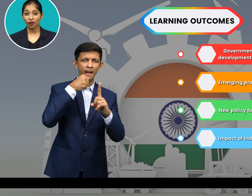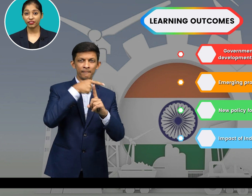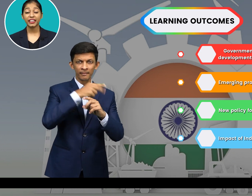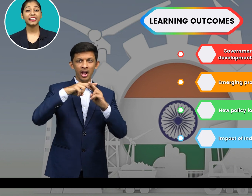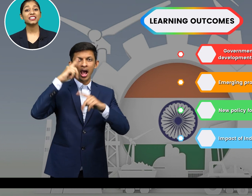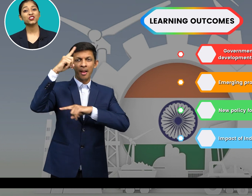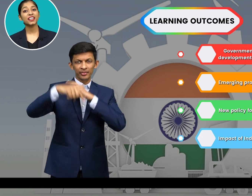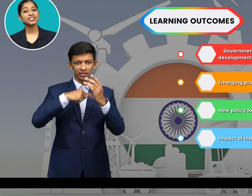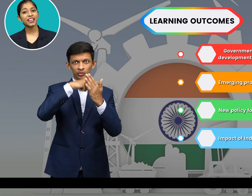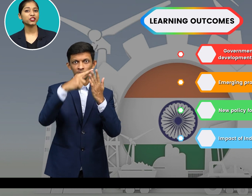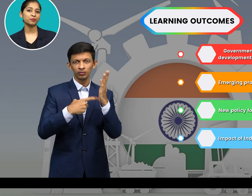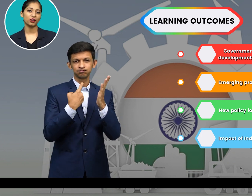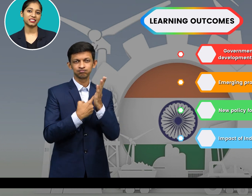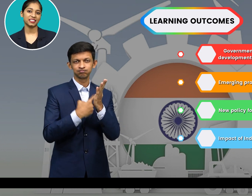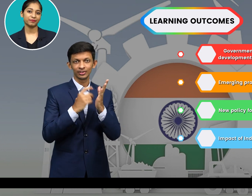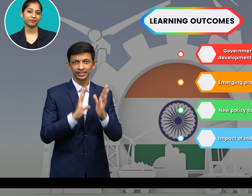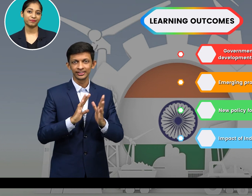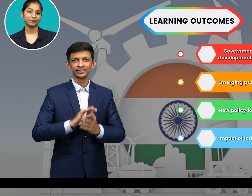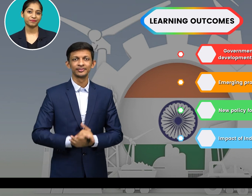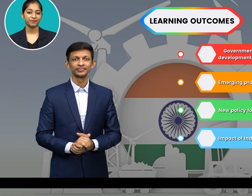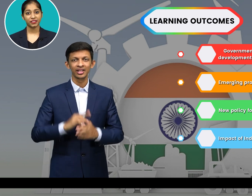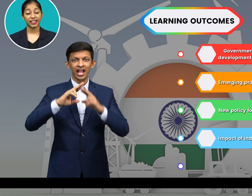impact of industrialization policy,